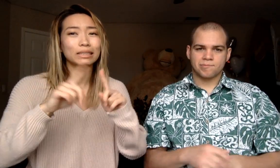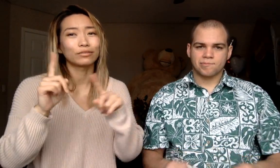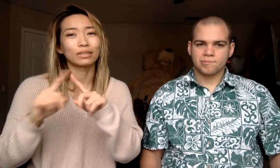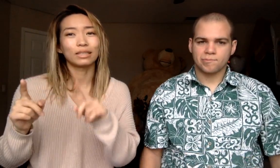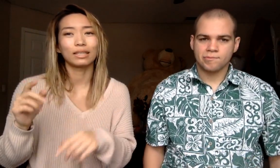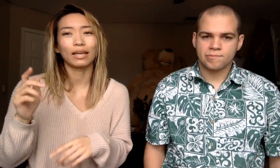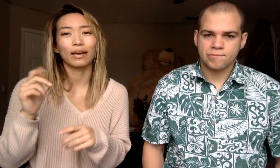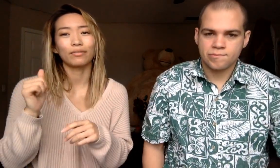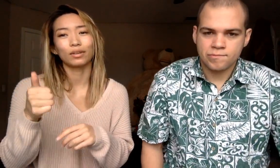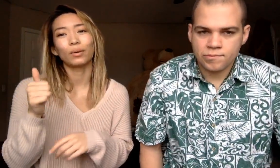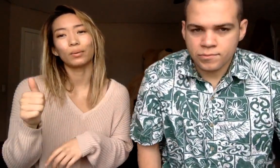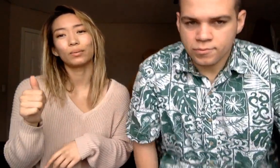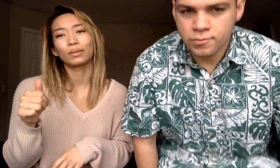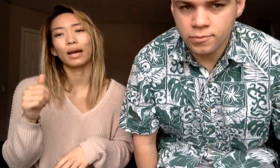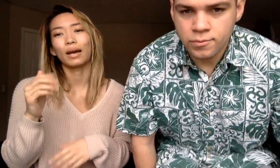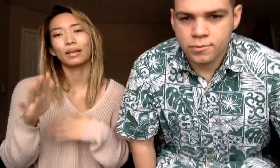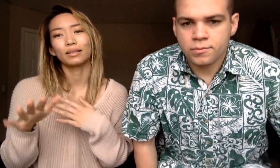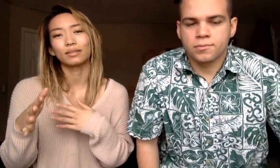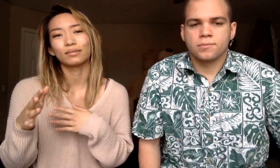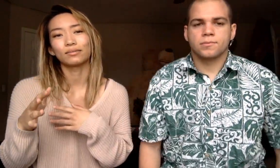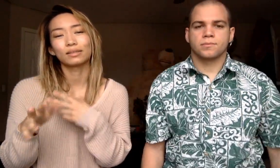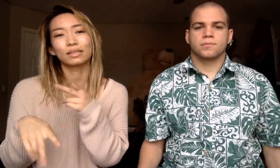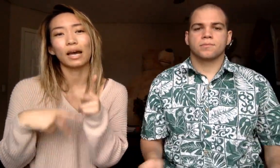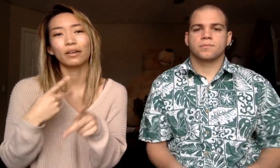differently. They have their own kind of style.